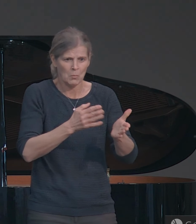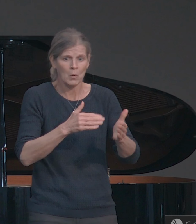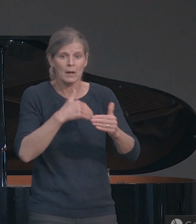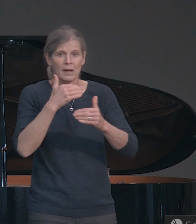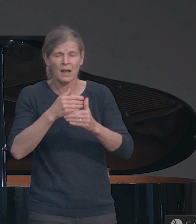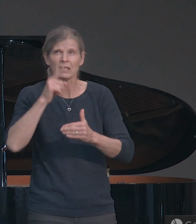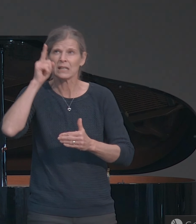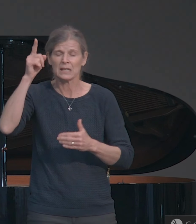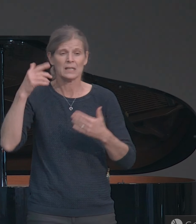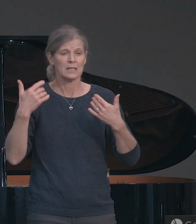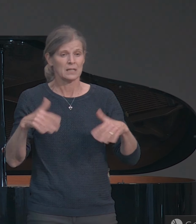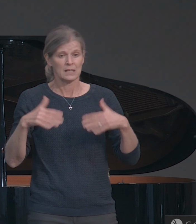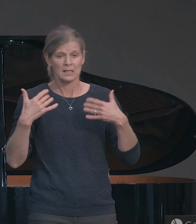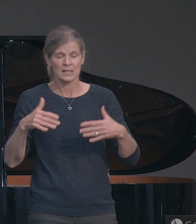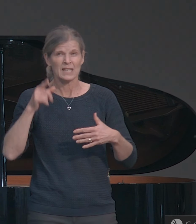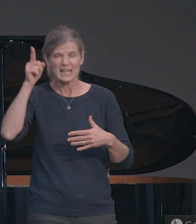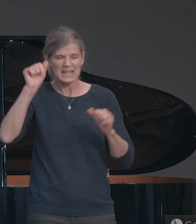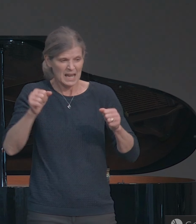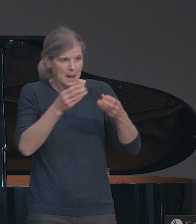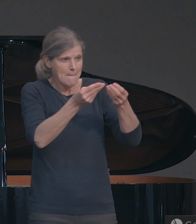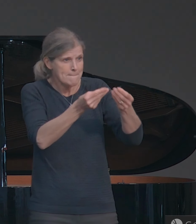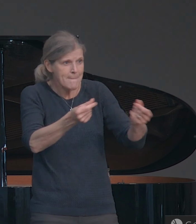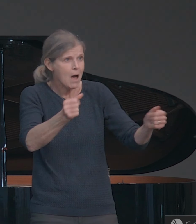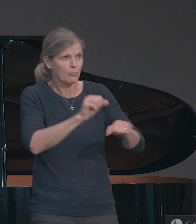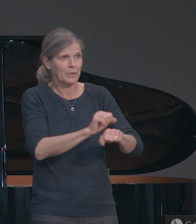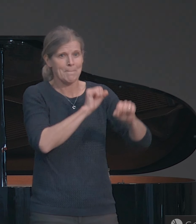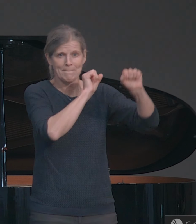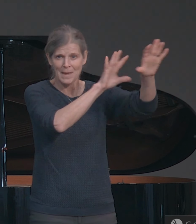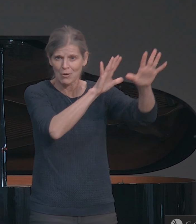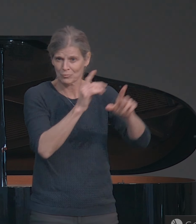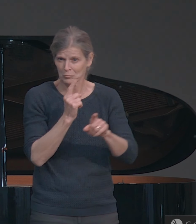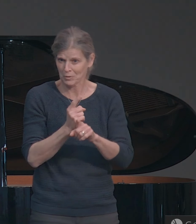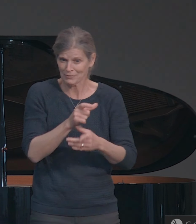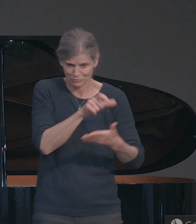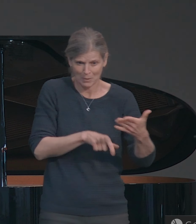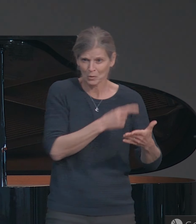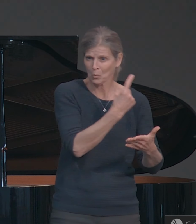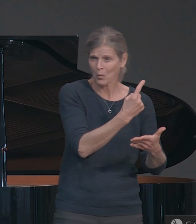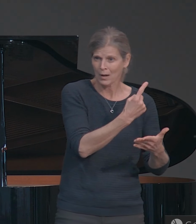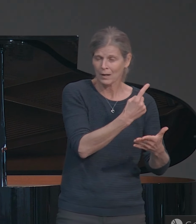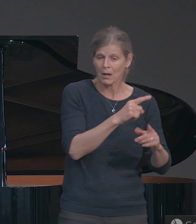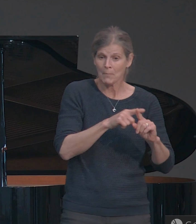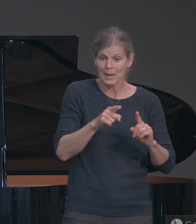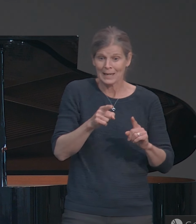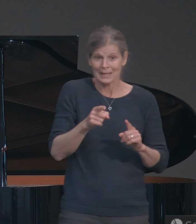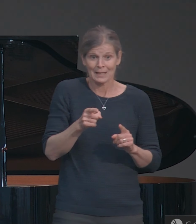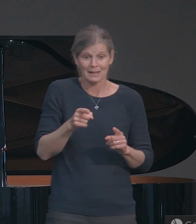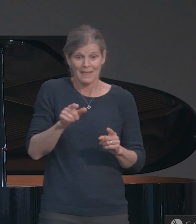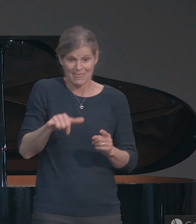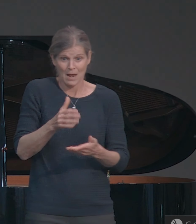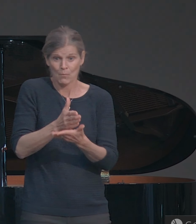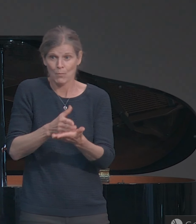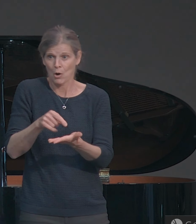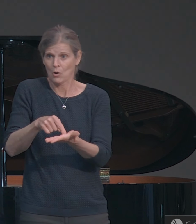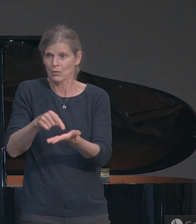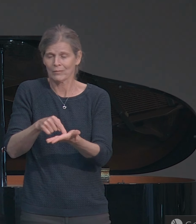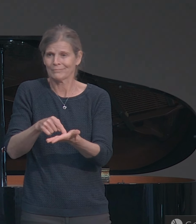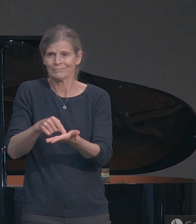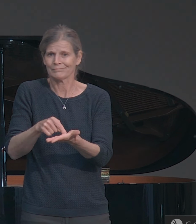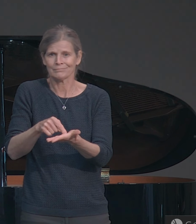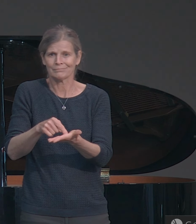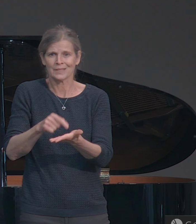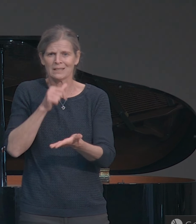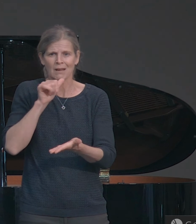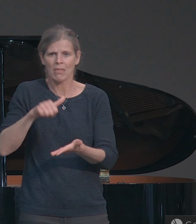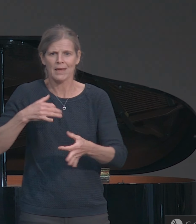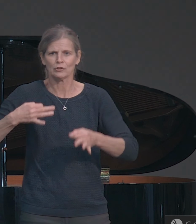He's the great mountain melter, right? From chapter 1. And yet here, it's not the